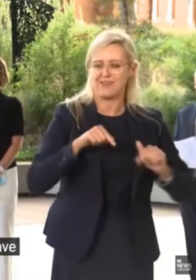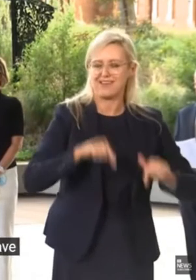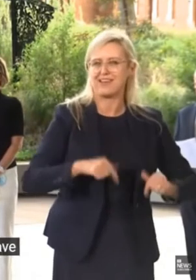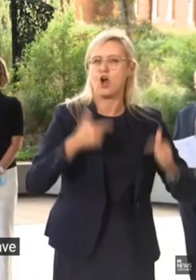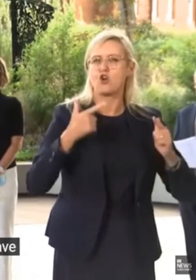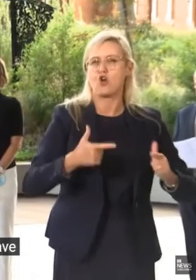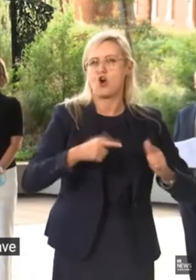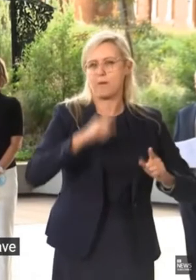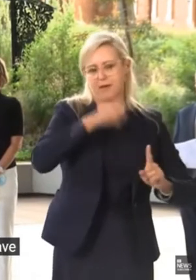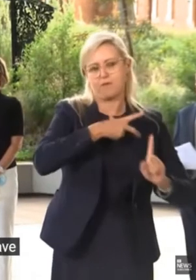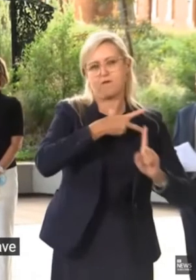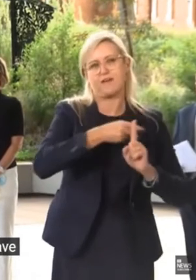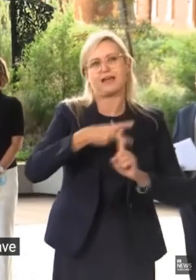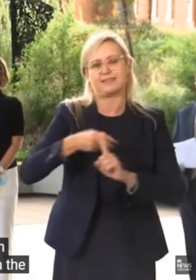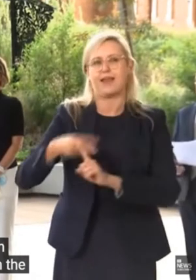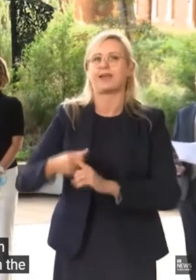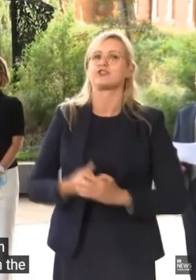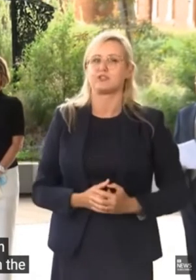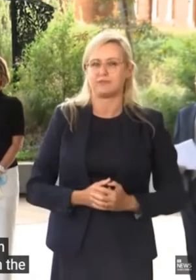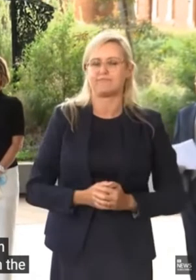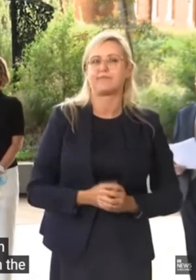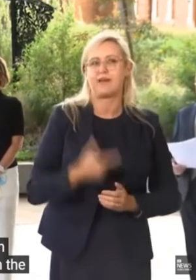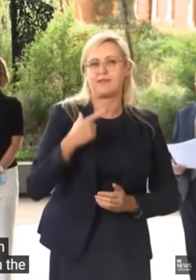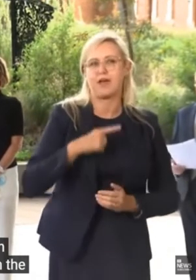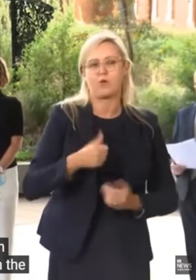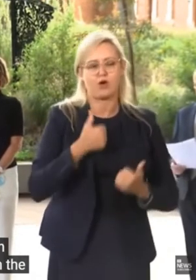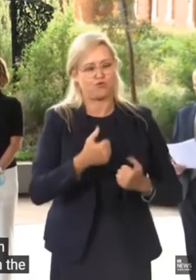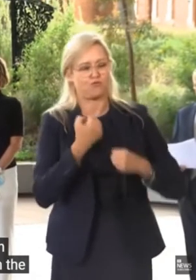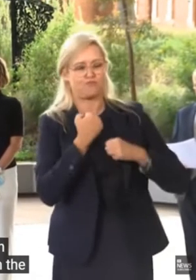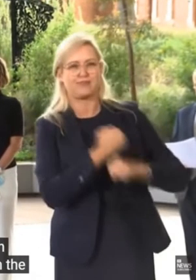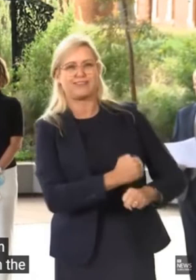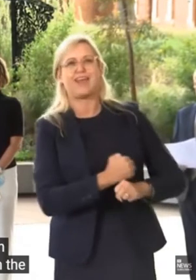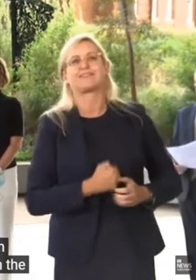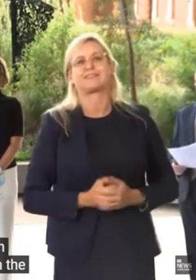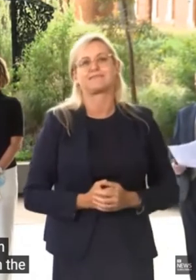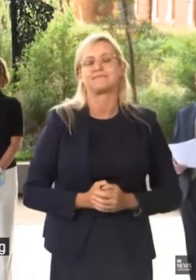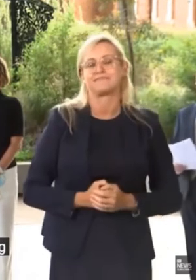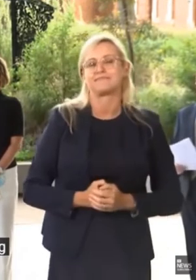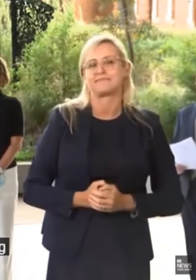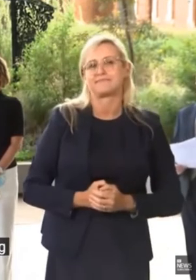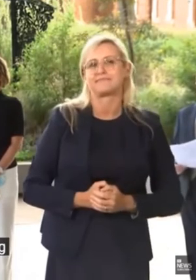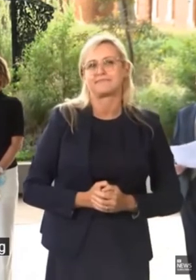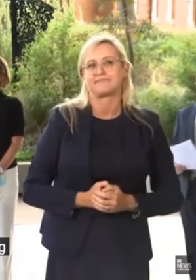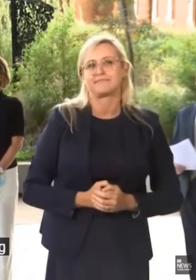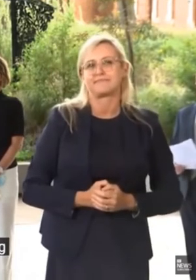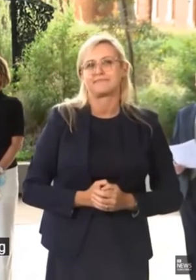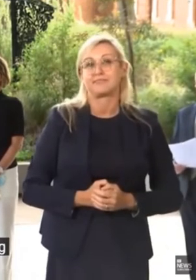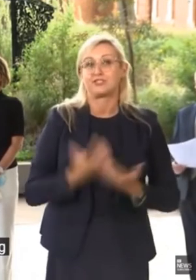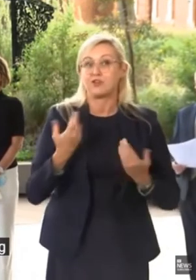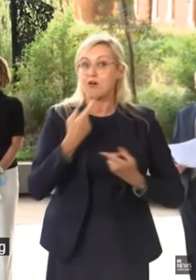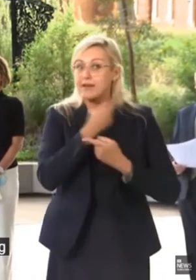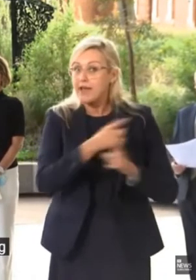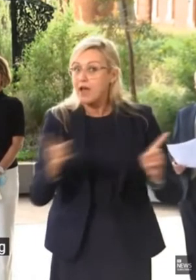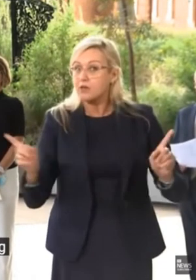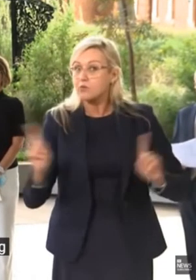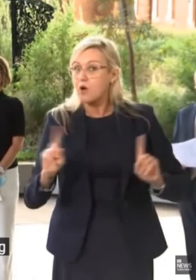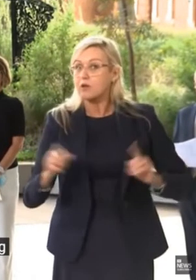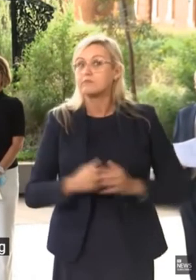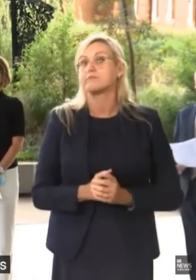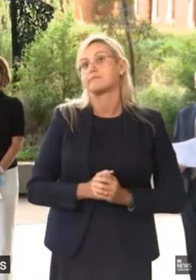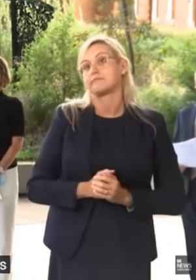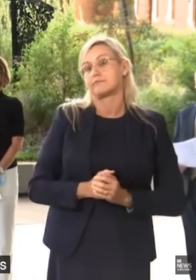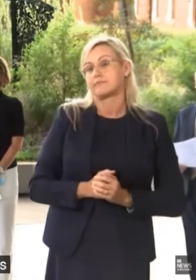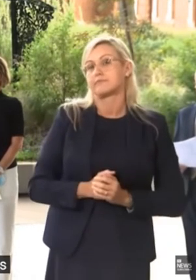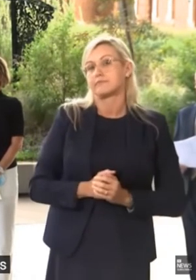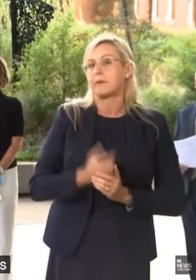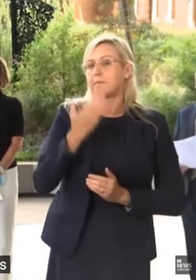putting downward pressure on the hospital system and putting downward pressure on ICU admissions. So key message today is if